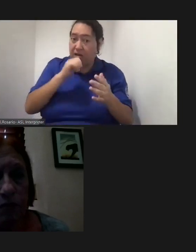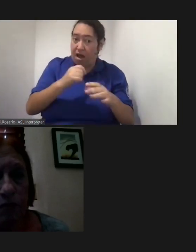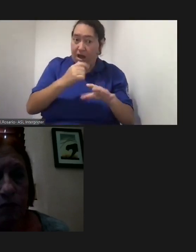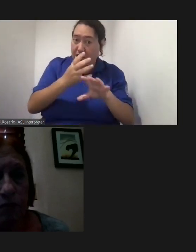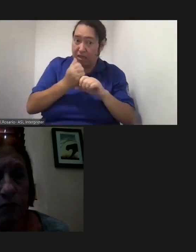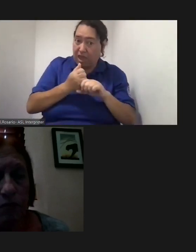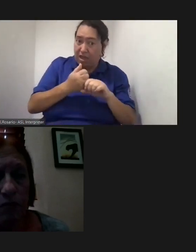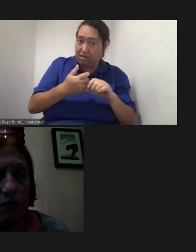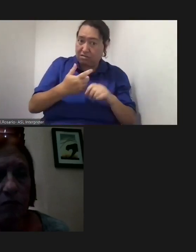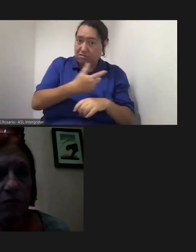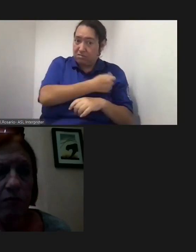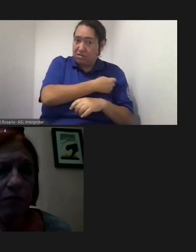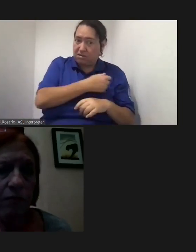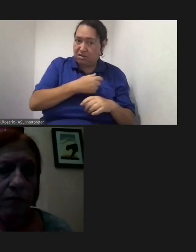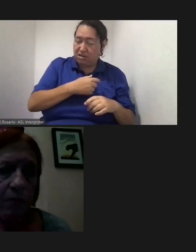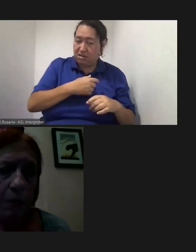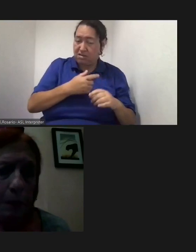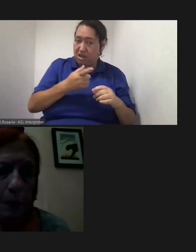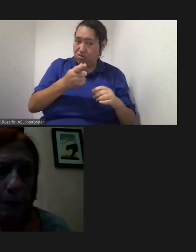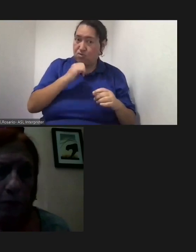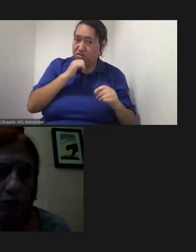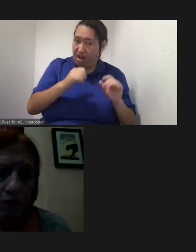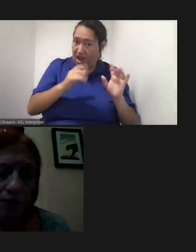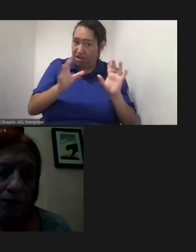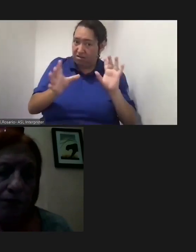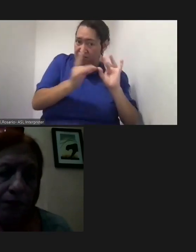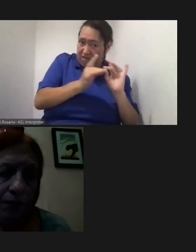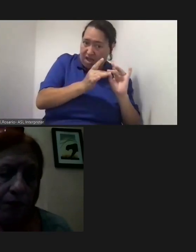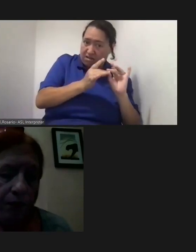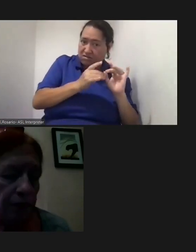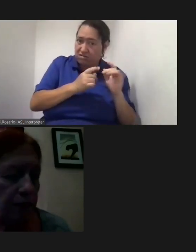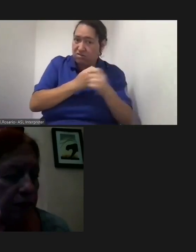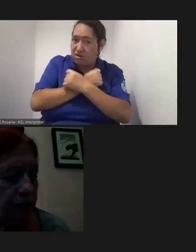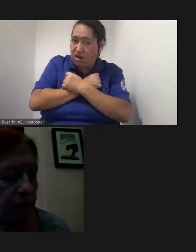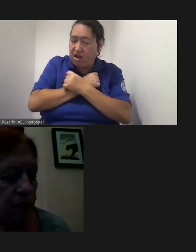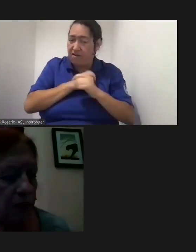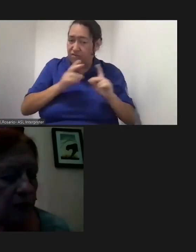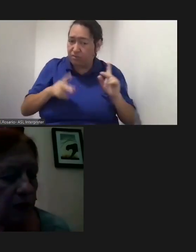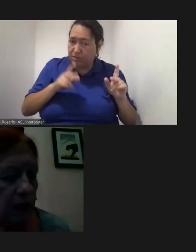won't infect your loved ones, your neighbors, your friends, your family.